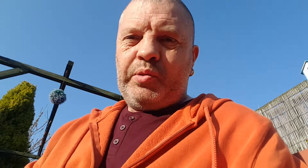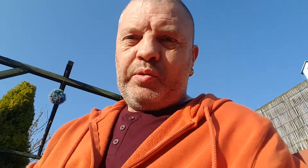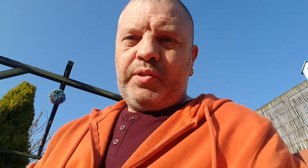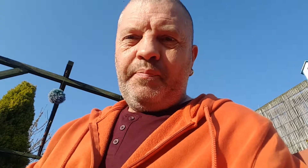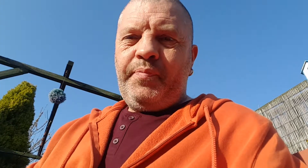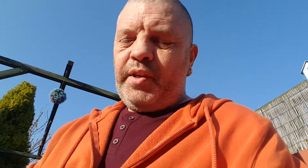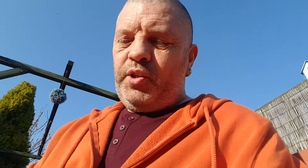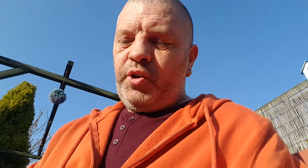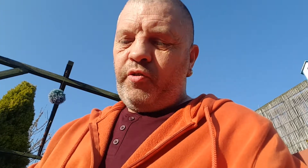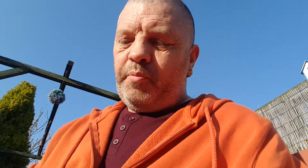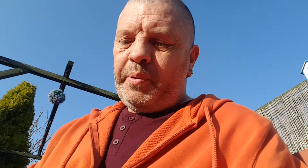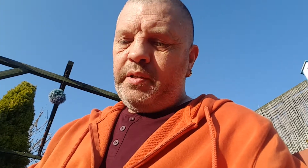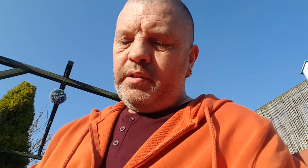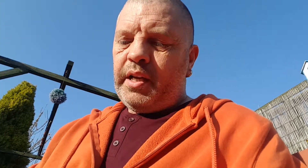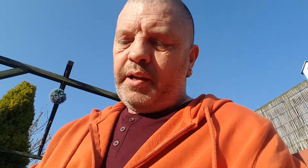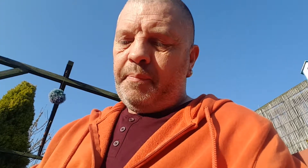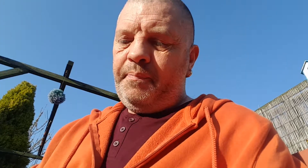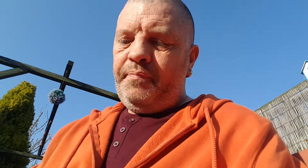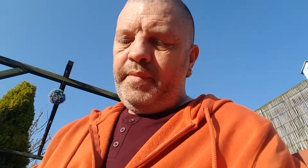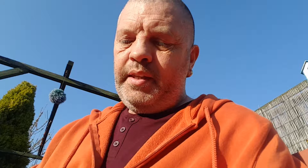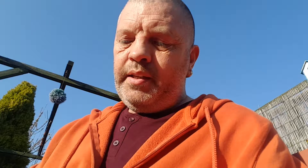Gibson's Europe